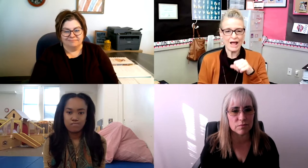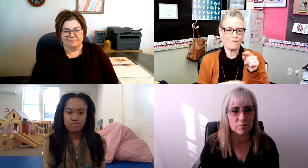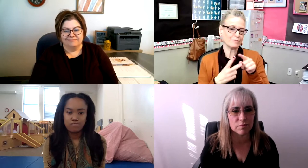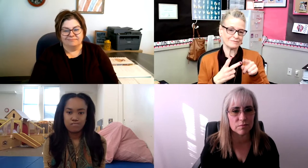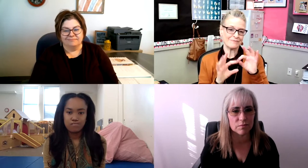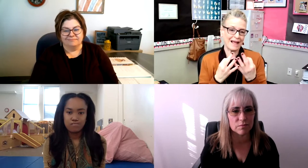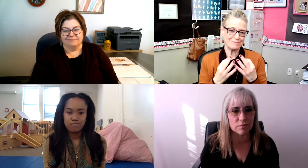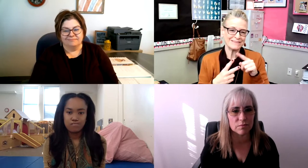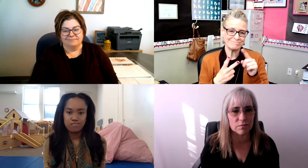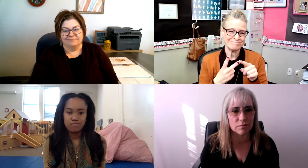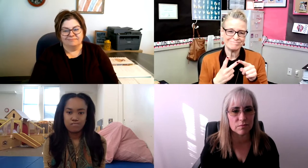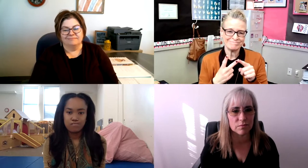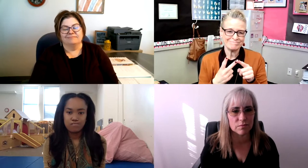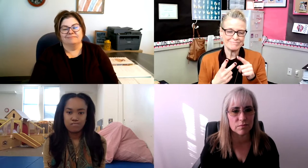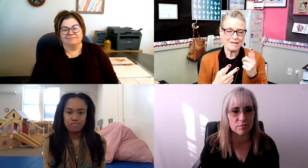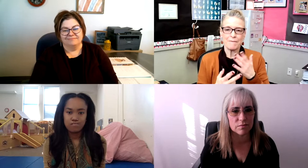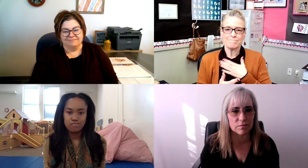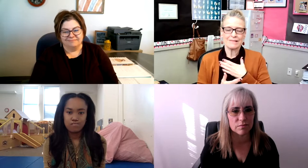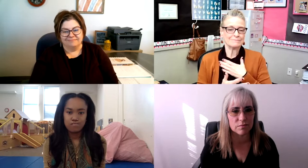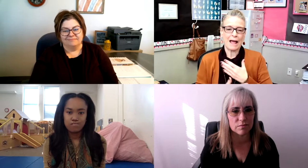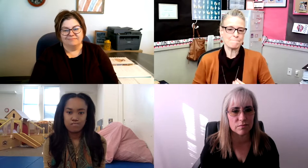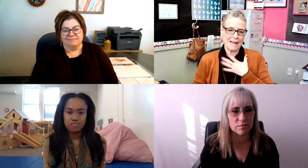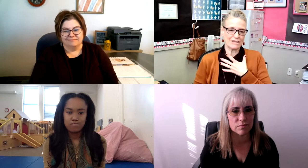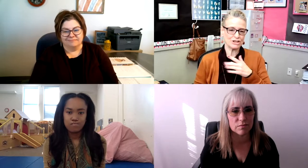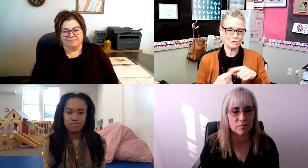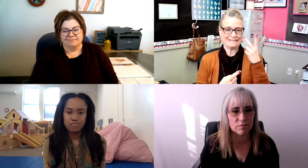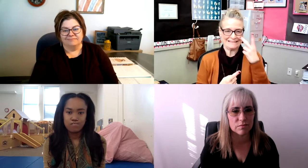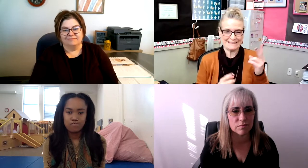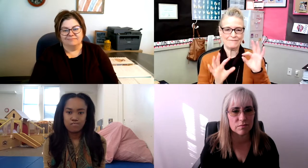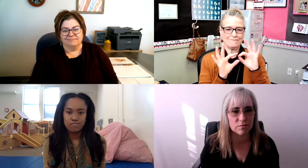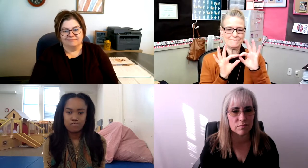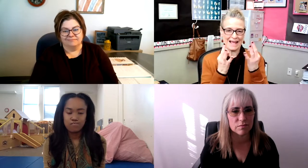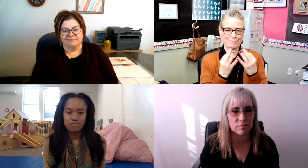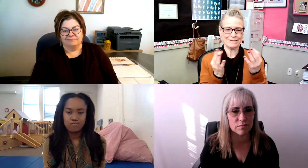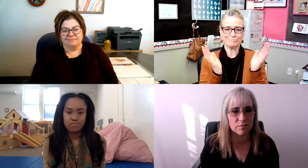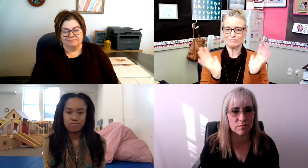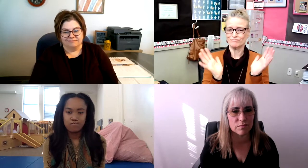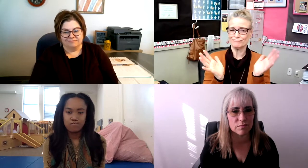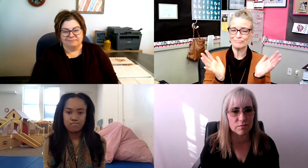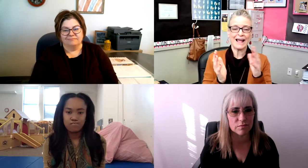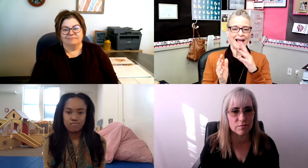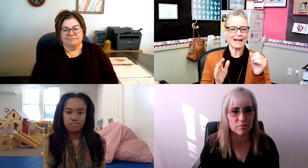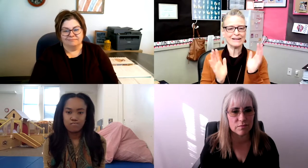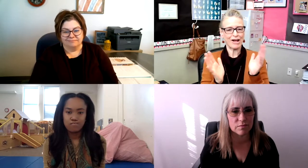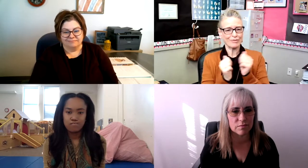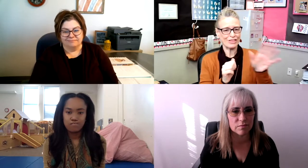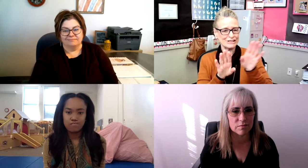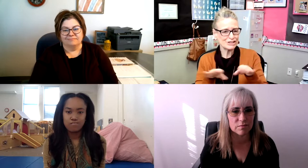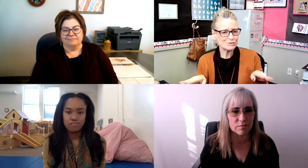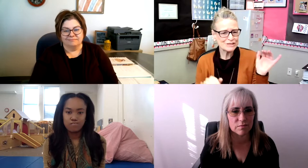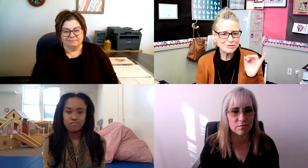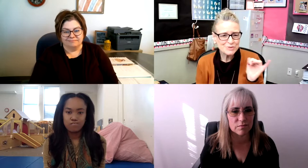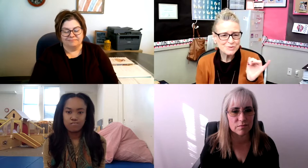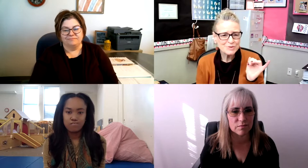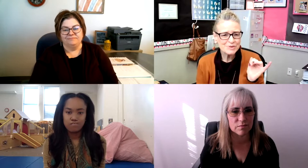I. So I'm really proud of both those families. I think they're just really, it's really my passion to see families able